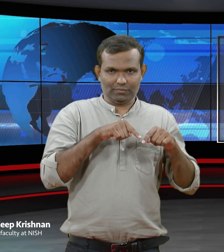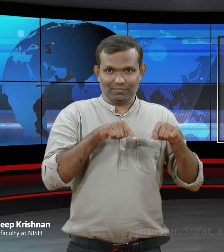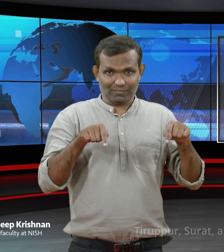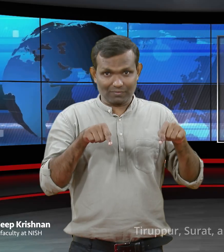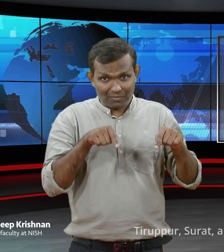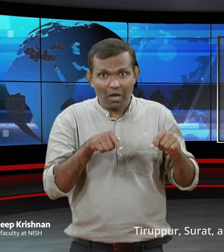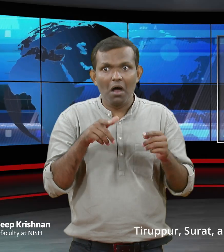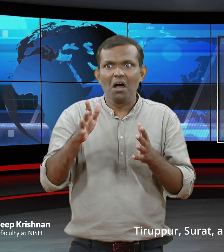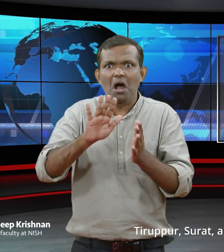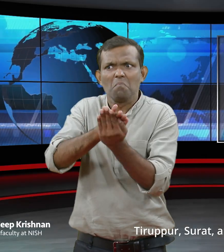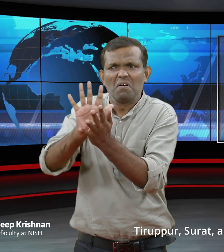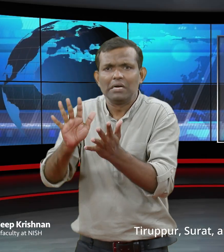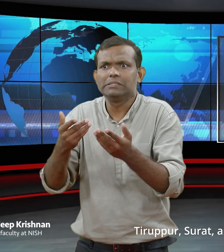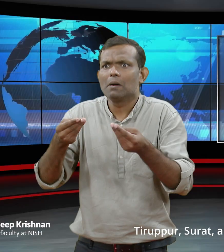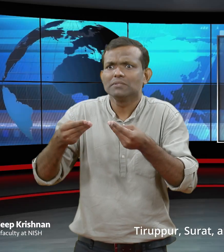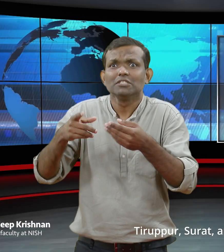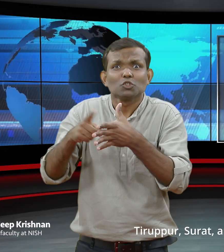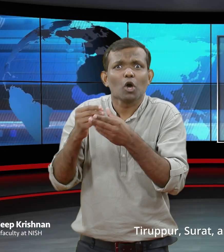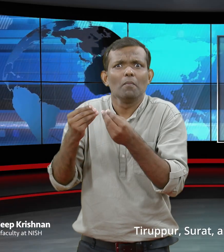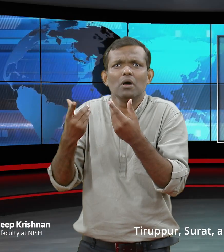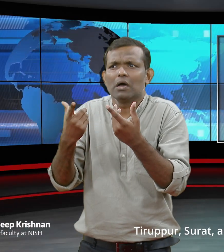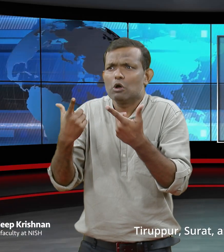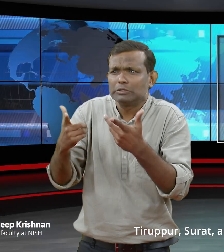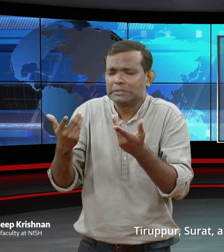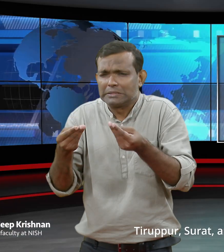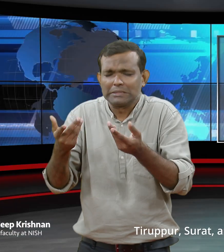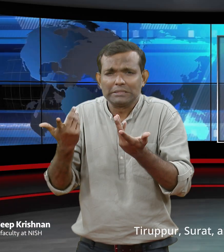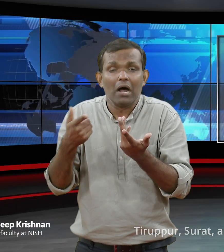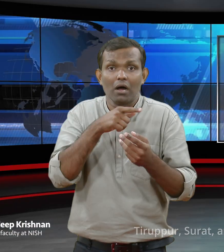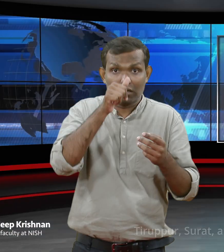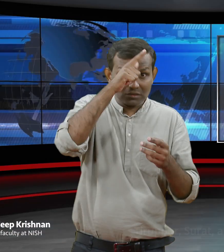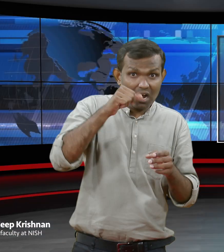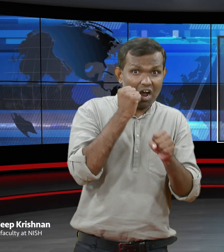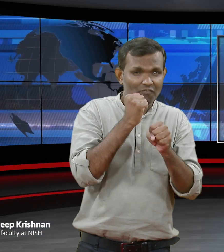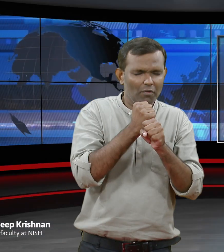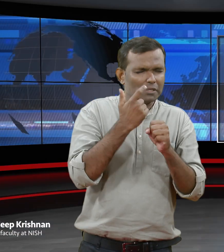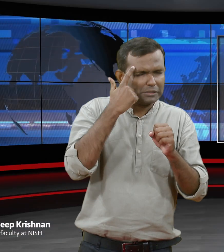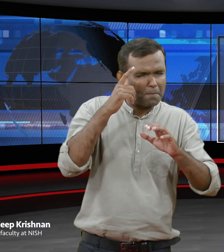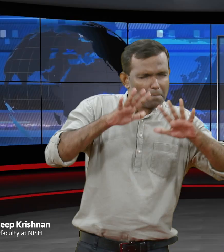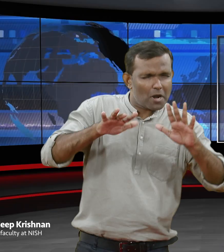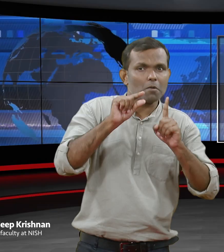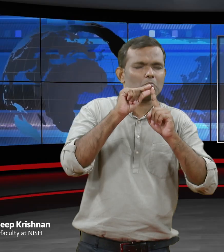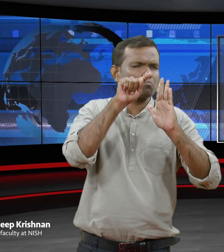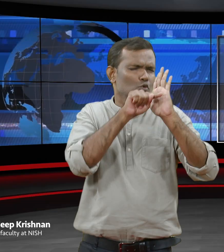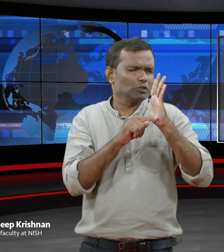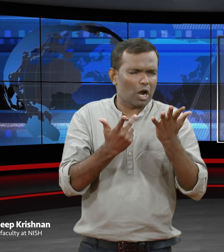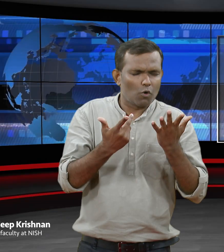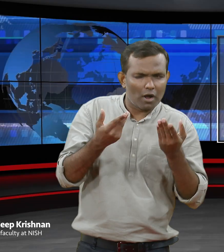export hubs. Production has already been disrupted in places like Tirupur, Surat, and Noida. Officials